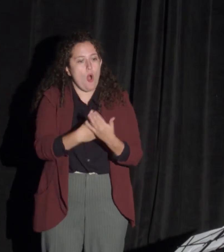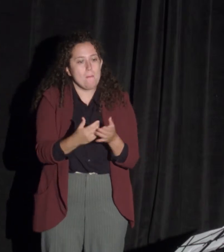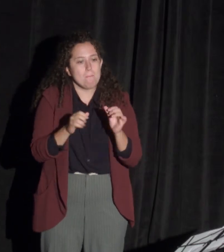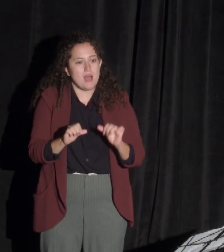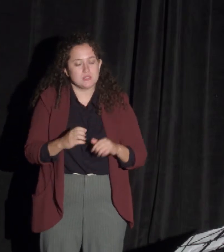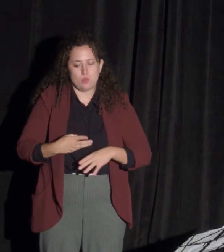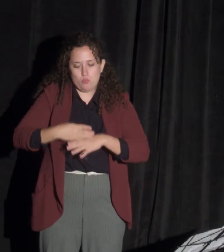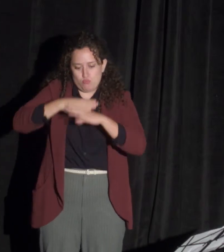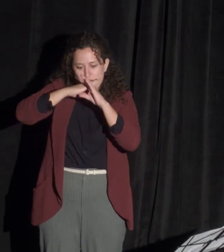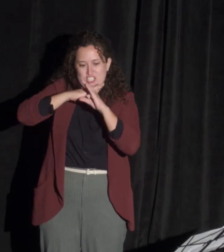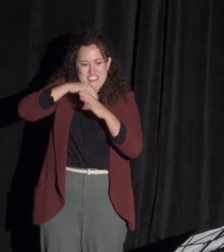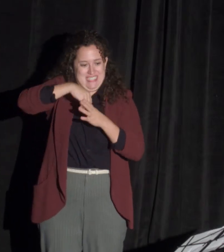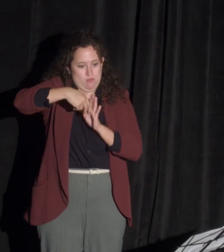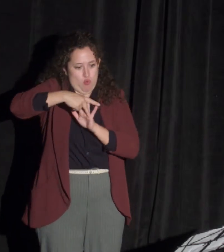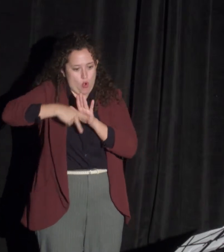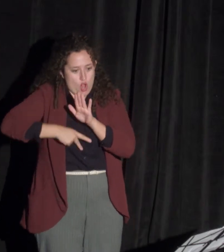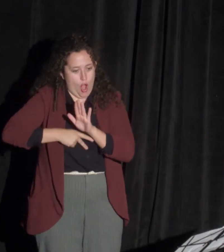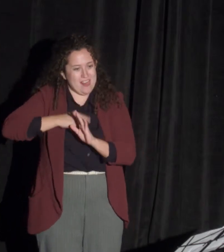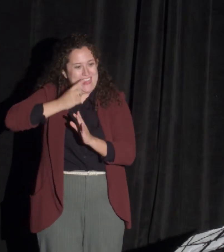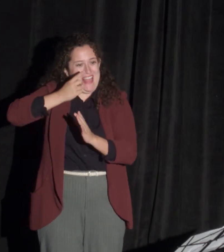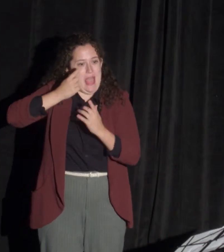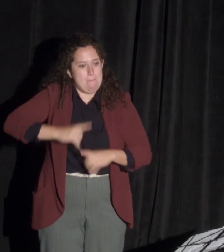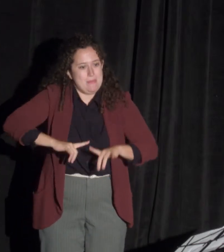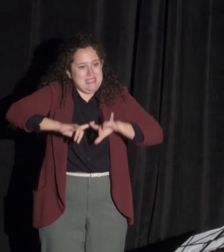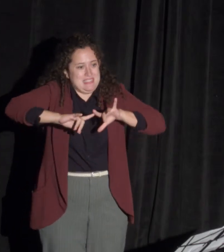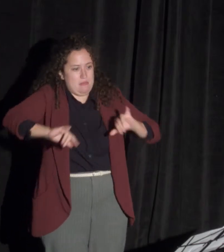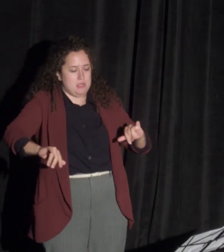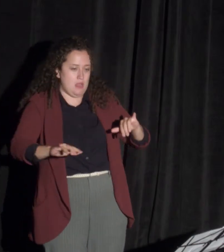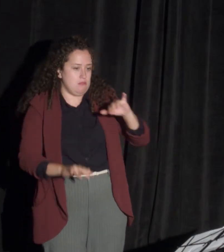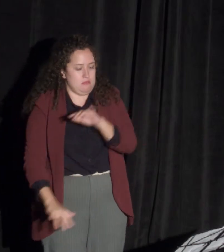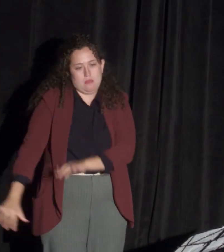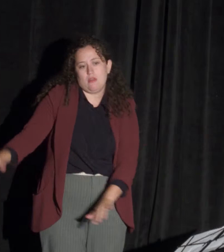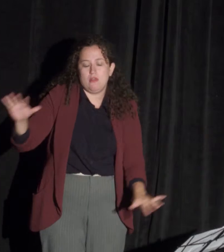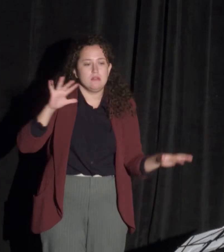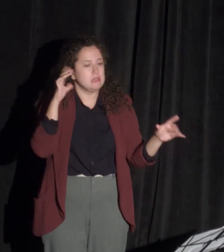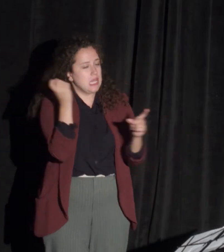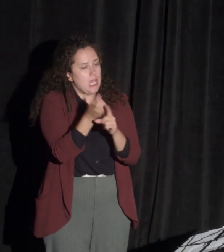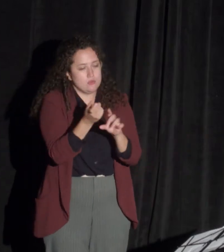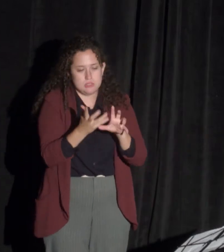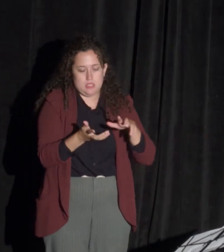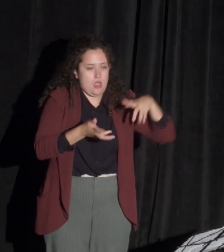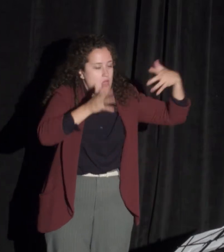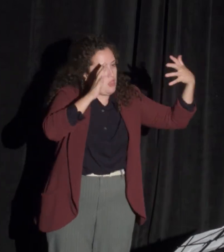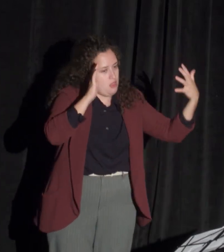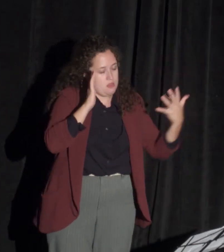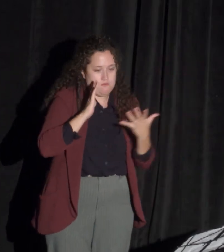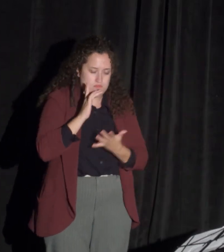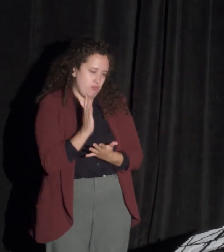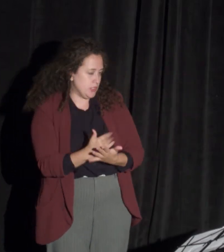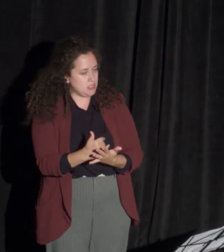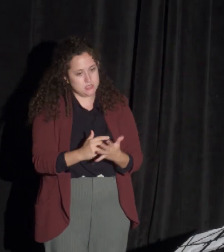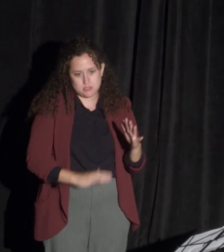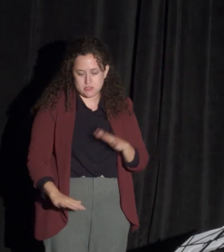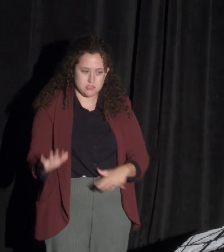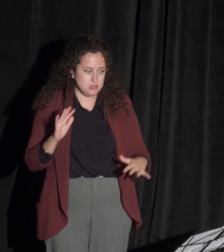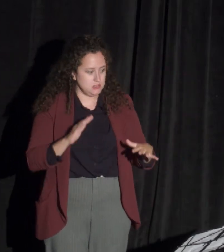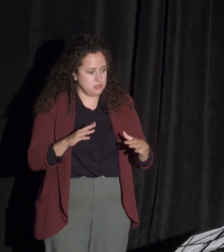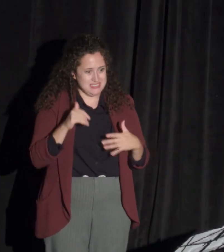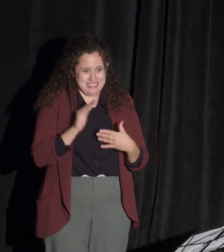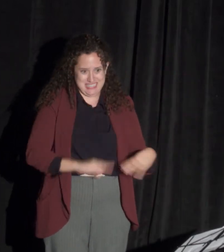once. The attack was chaotic and frenzied. What had been narrated following Jerez as an orderly military